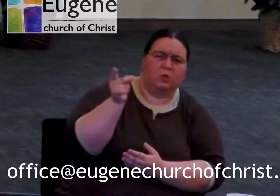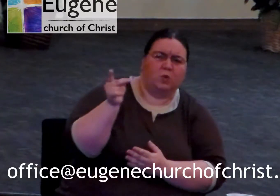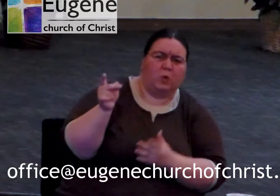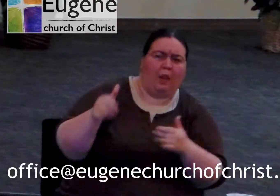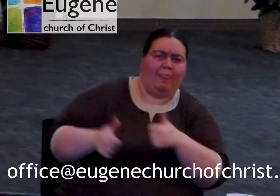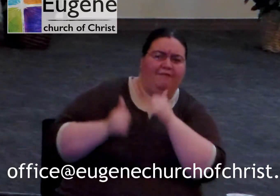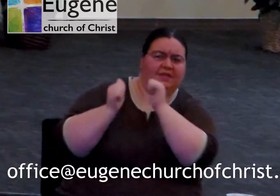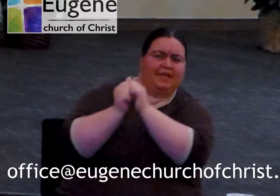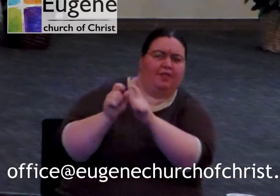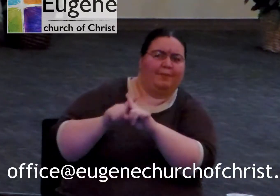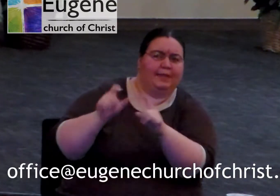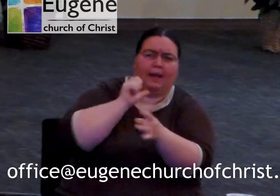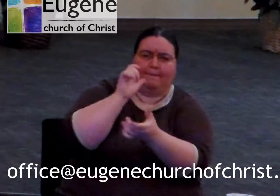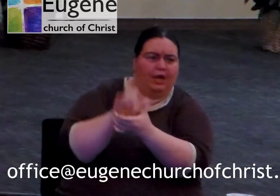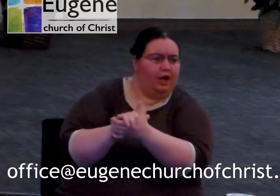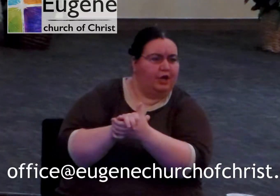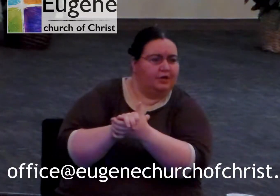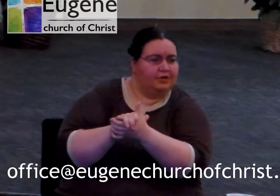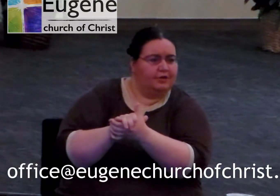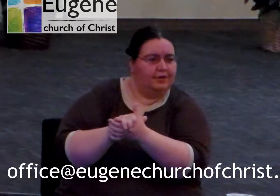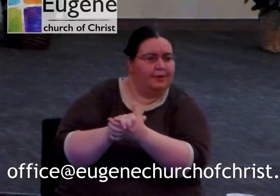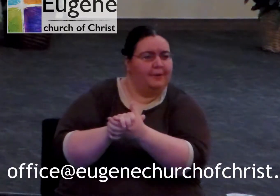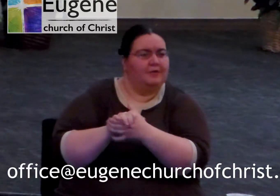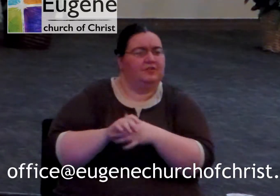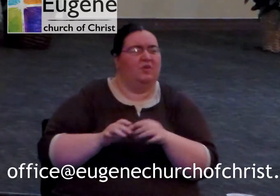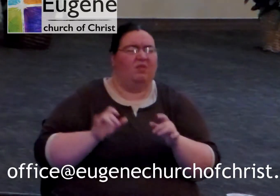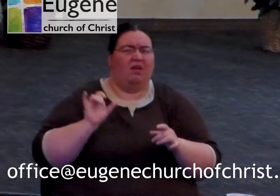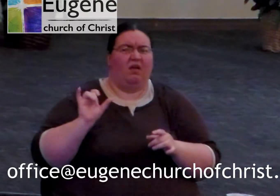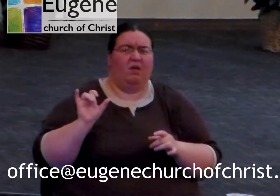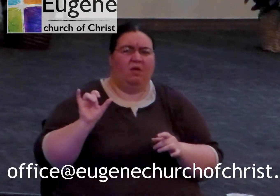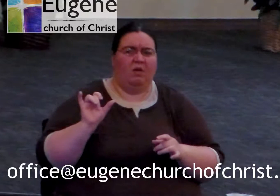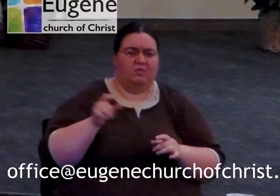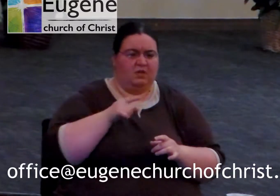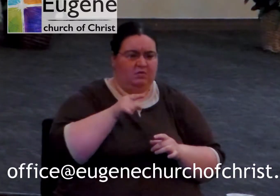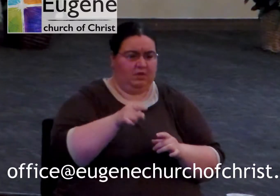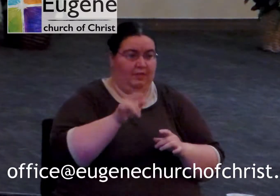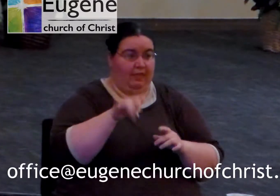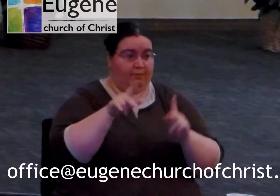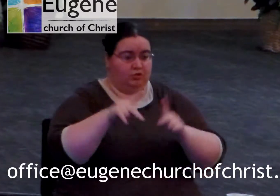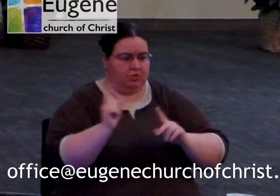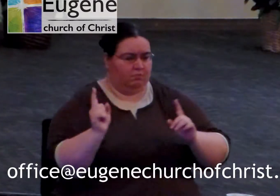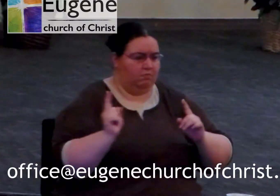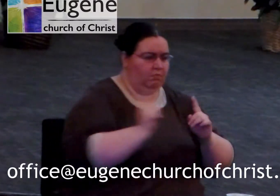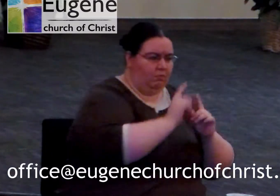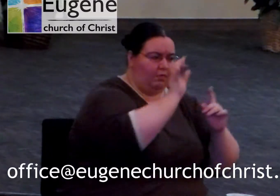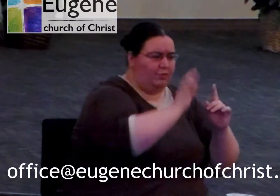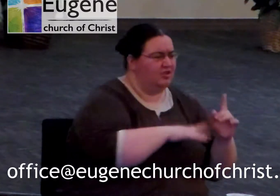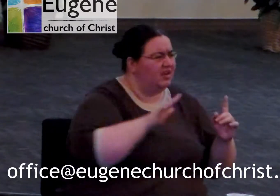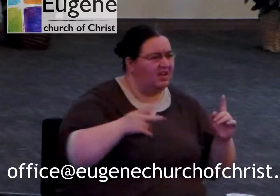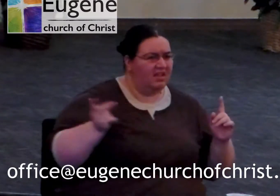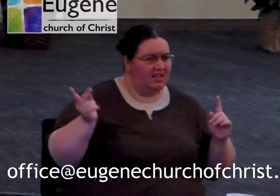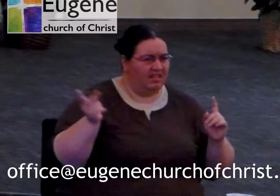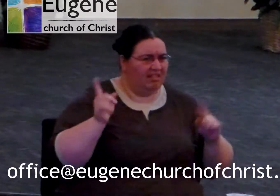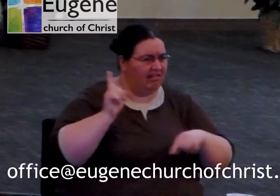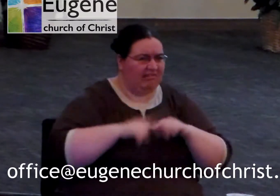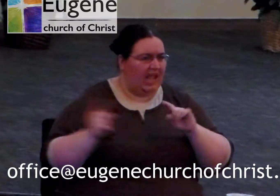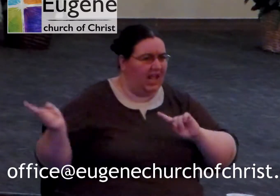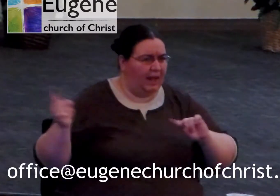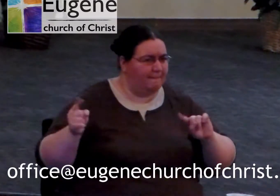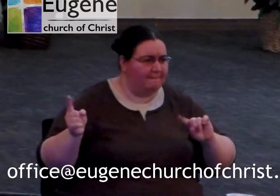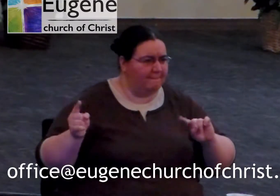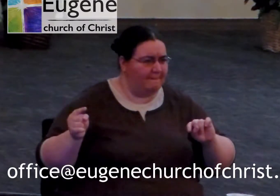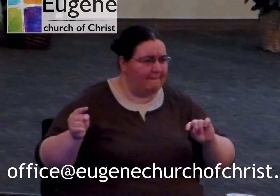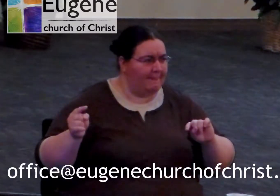said, we can't have these people coming here because they aren't living like they should. We need to tell them until they get their lives right